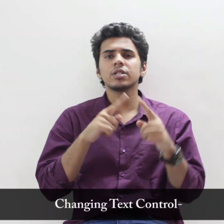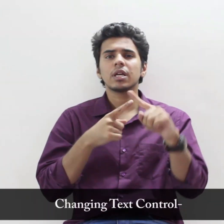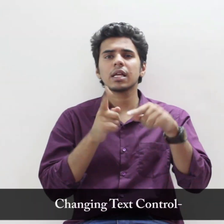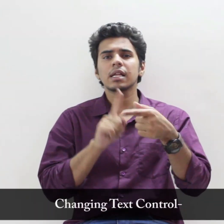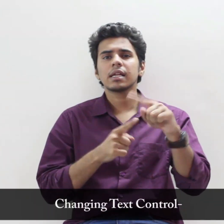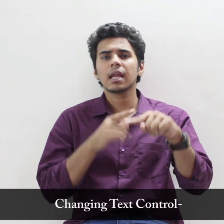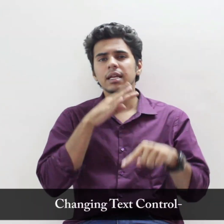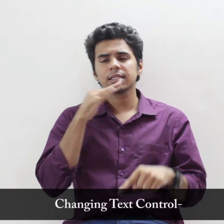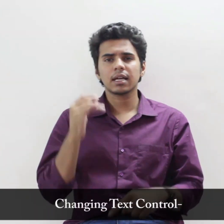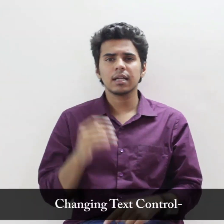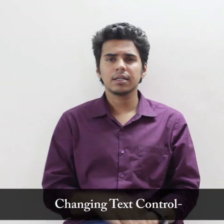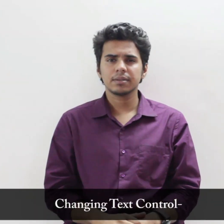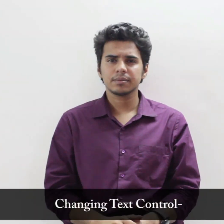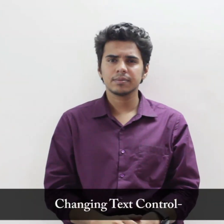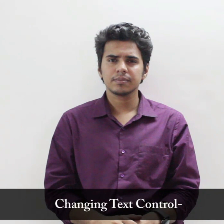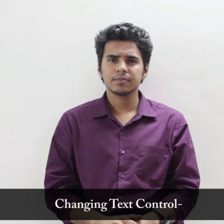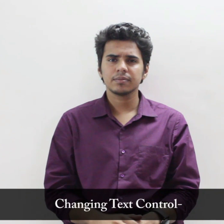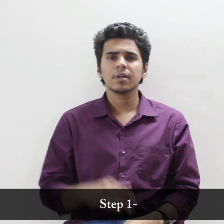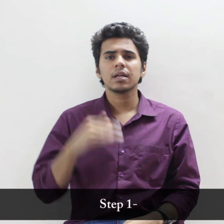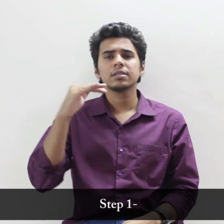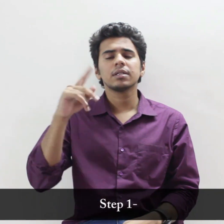Changing text control. Step 1.